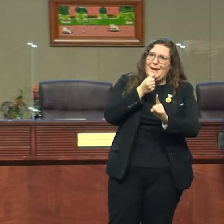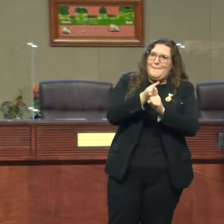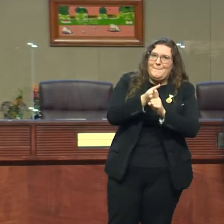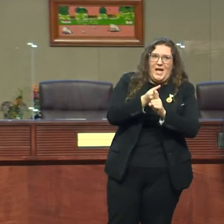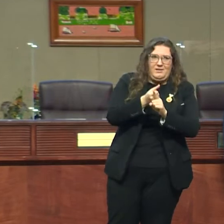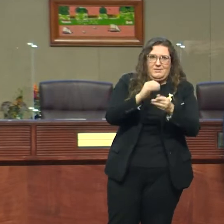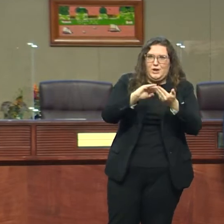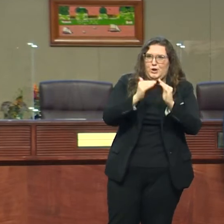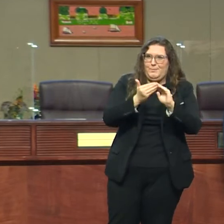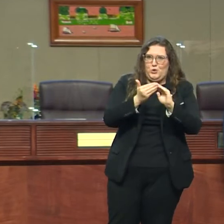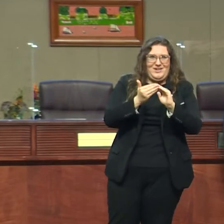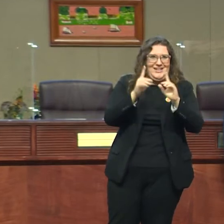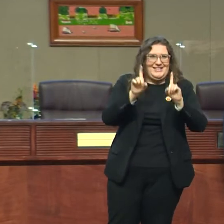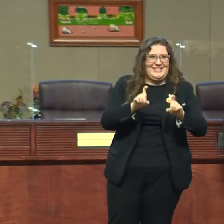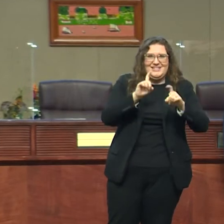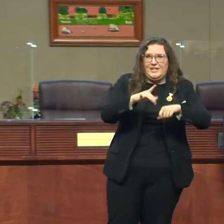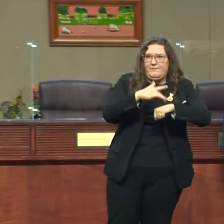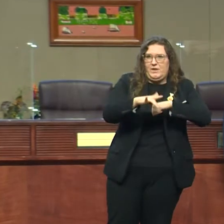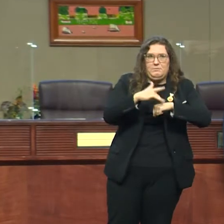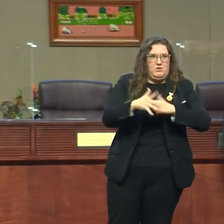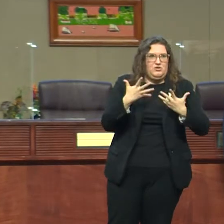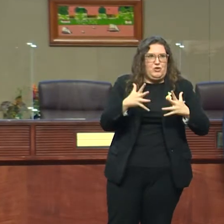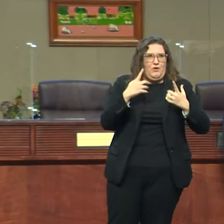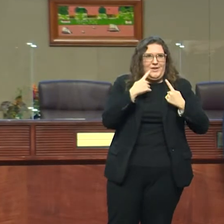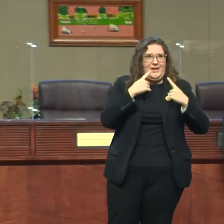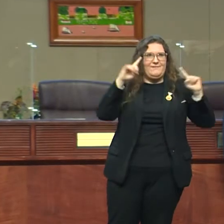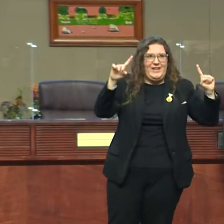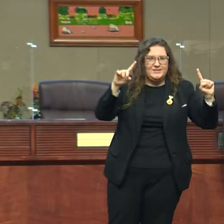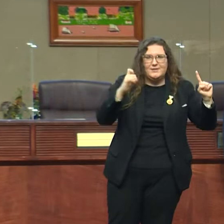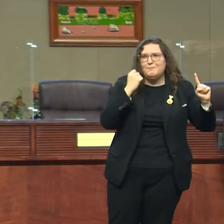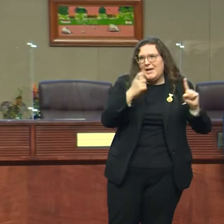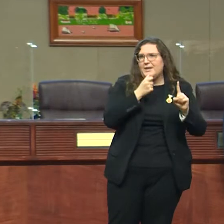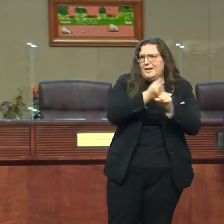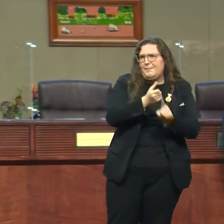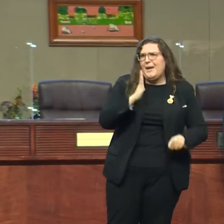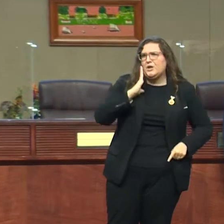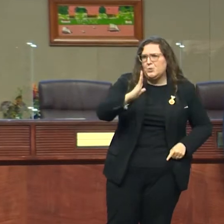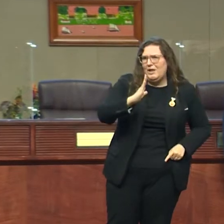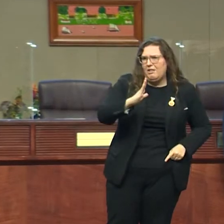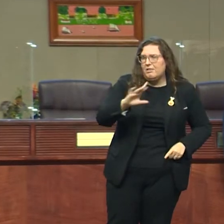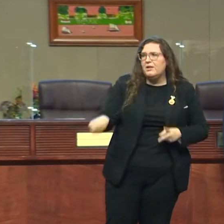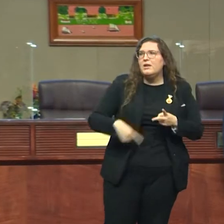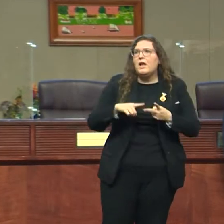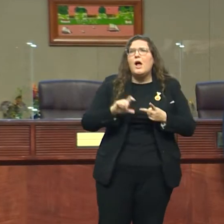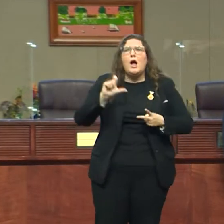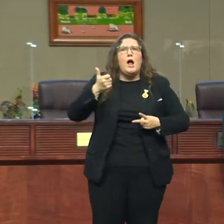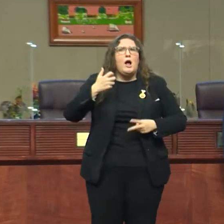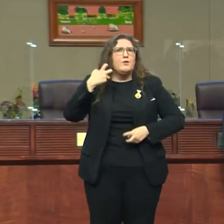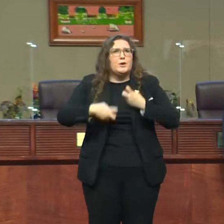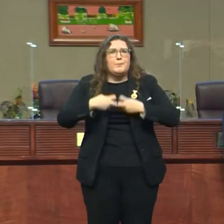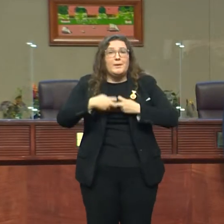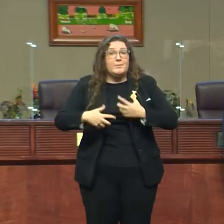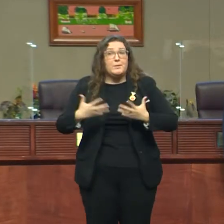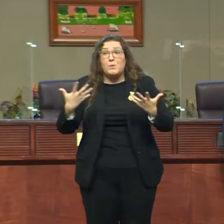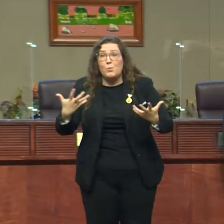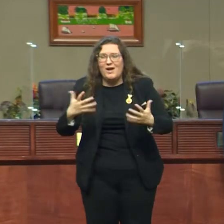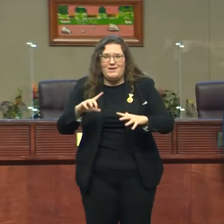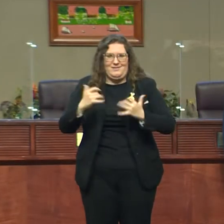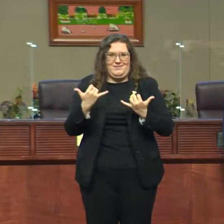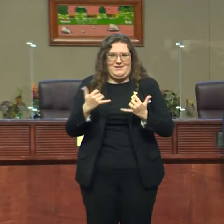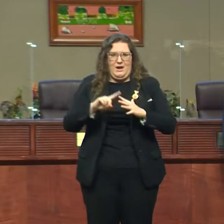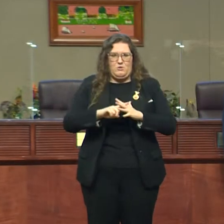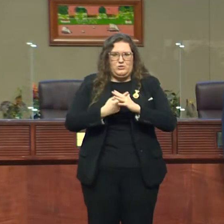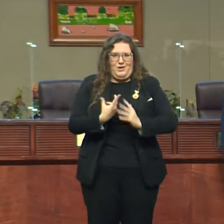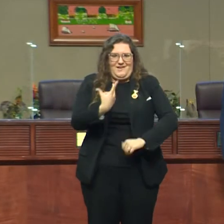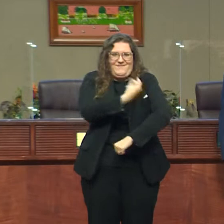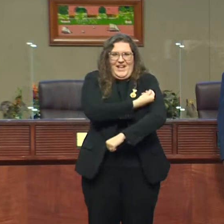testing that's already proven very effective. I think the other issue that we see is you've got vaccines rolling out, and